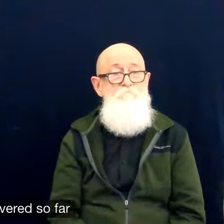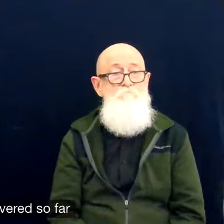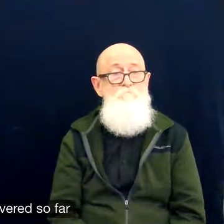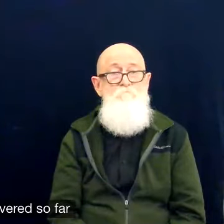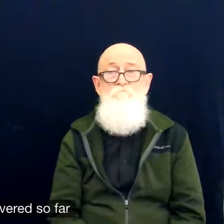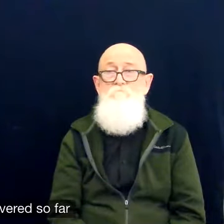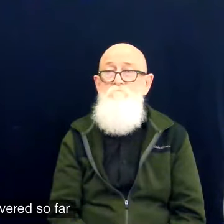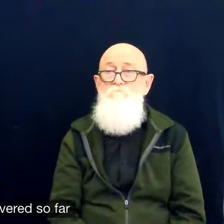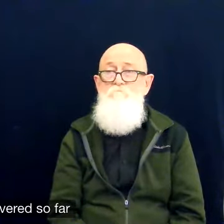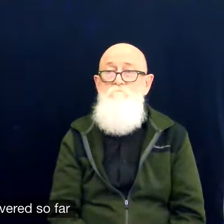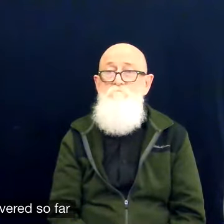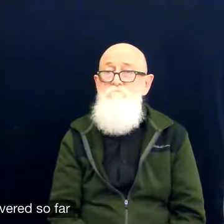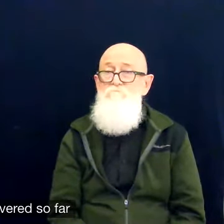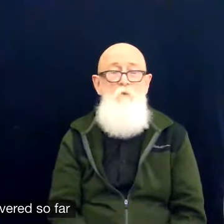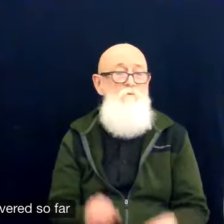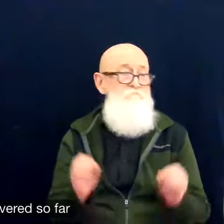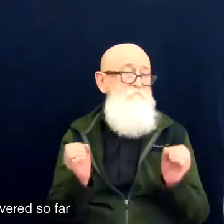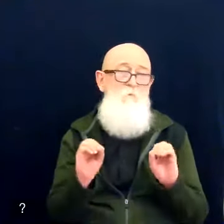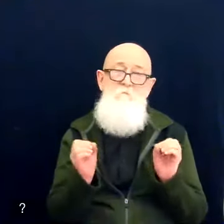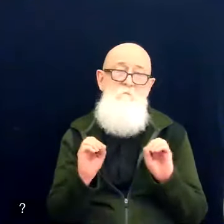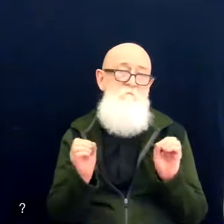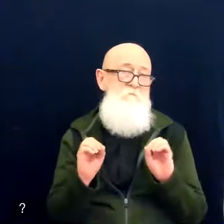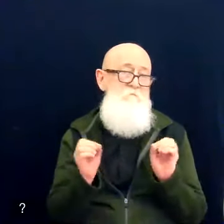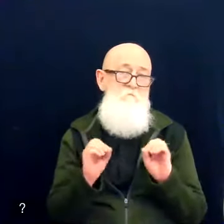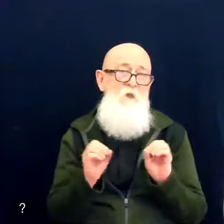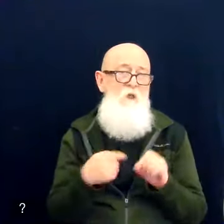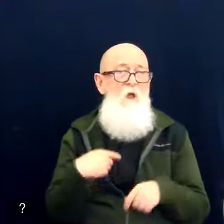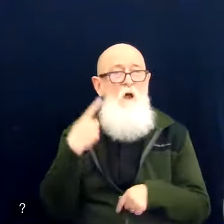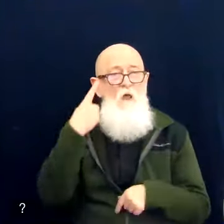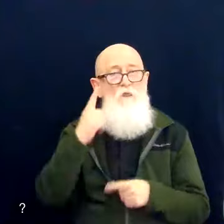I'm not seeing anything, so you're probably right to go on.